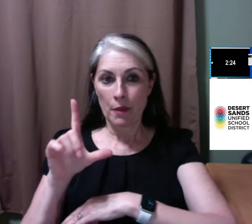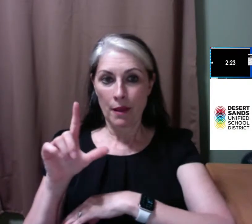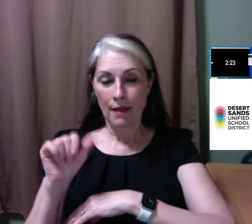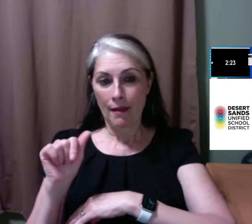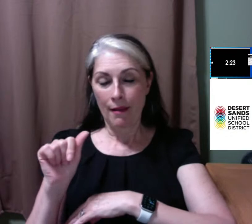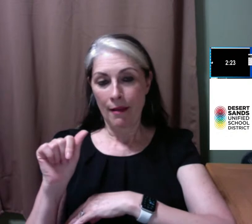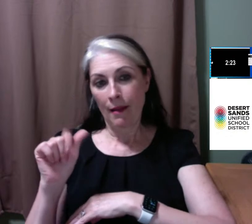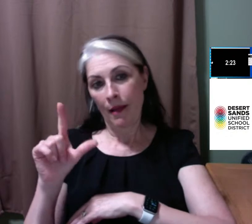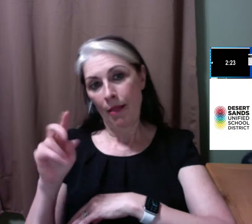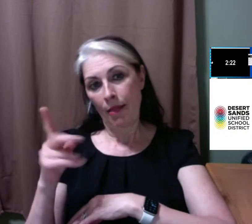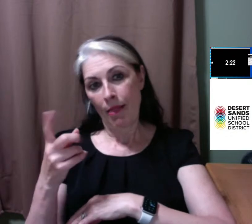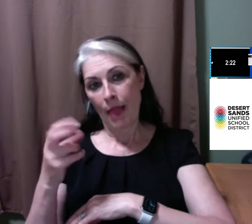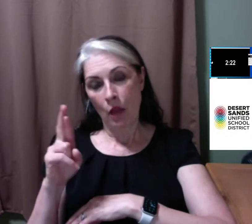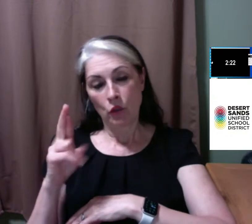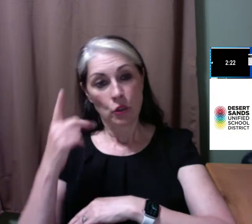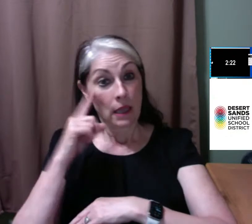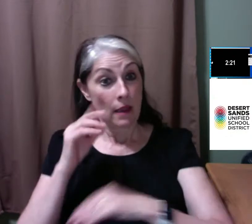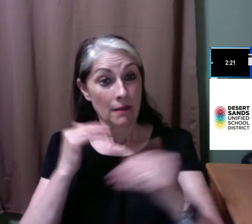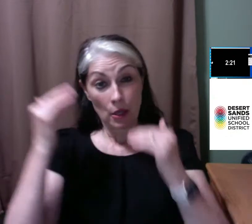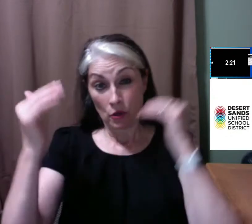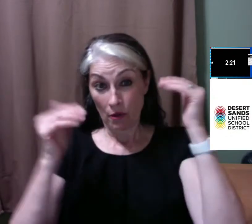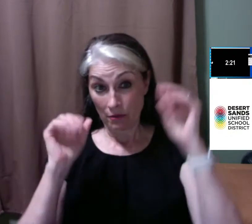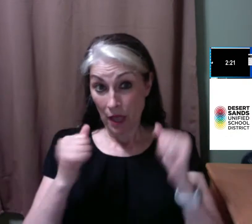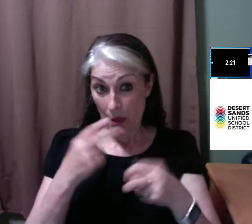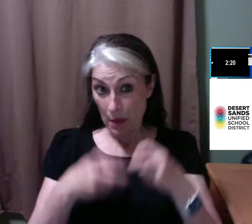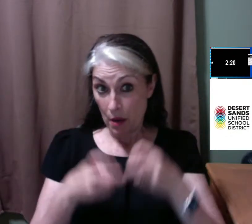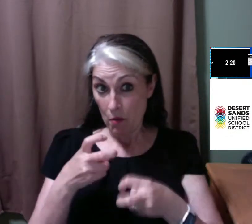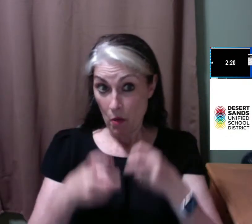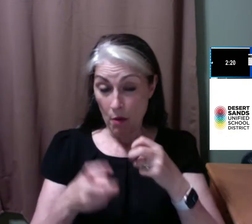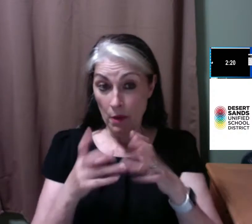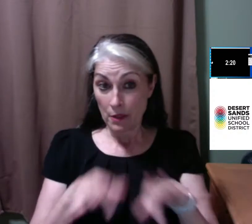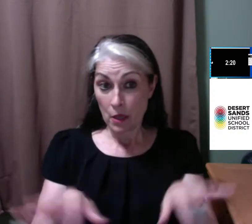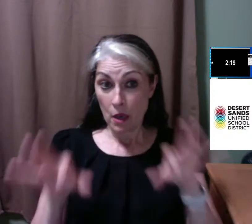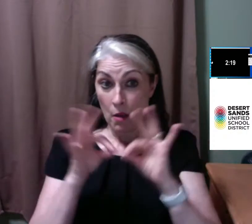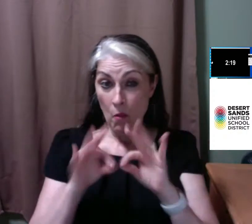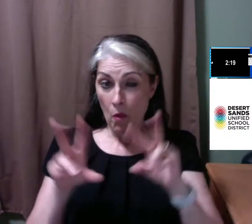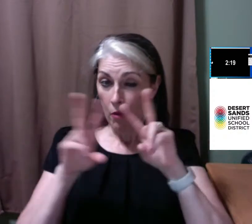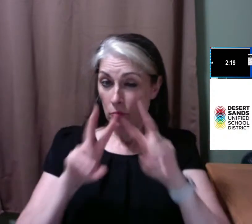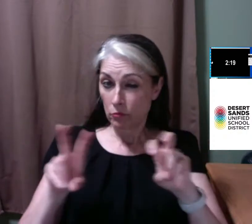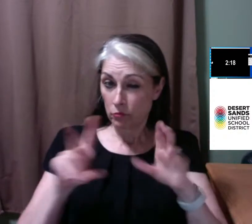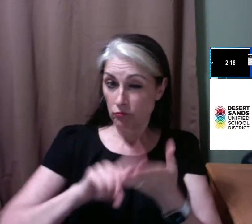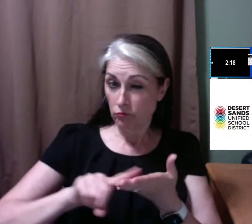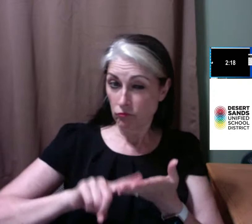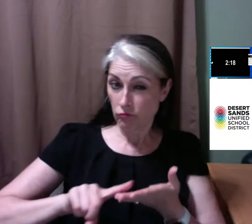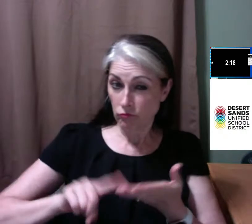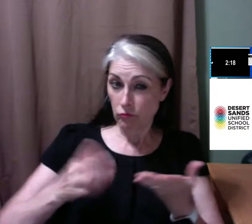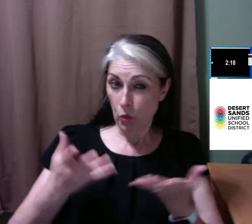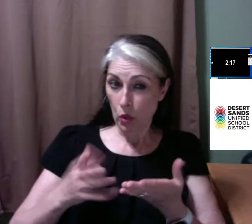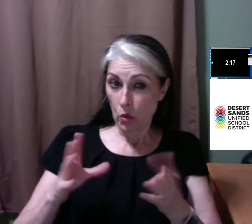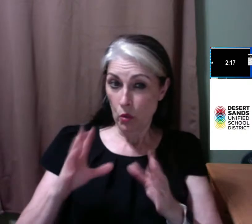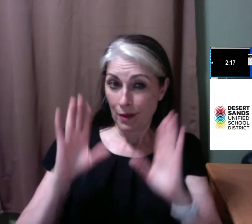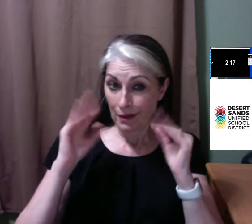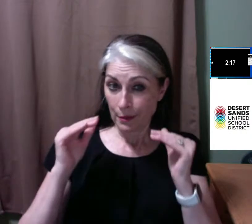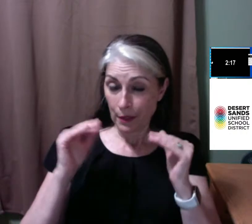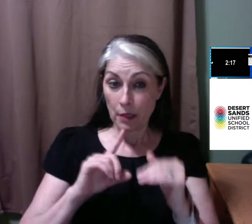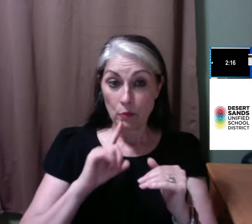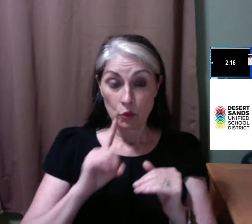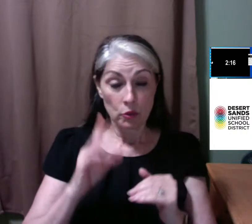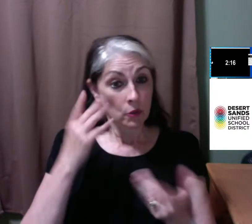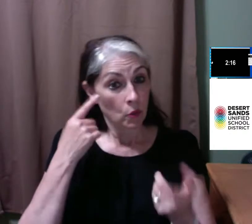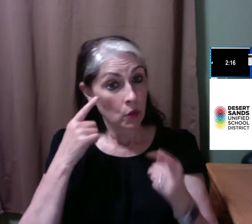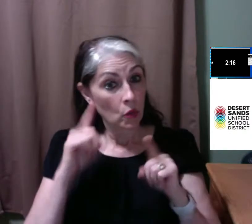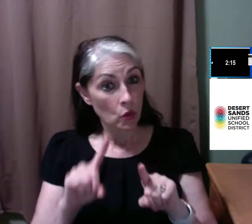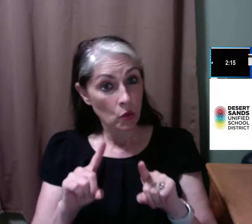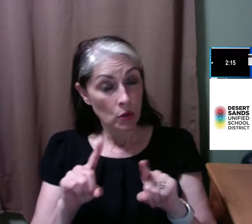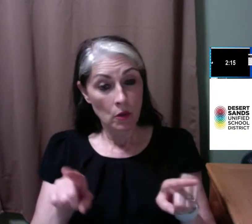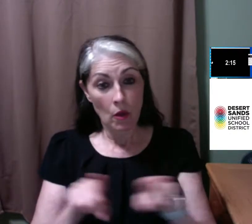teens, and adults could be a problem. It's important to inspect what you expect. I'm sure you will agree